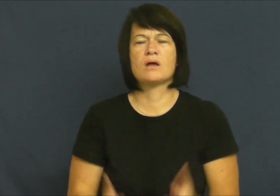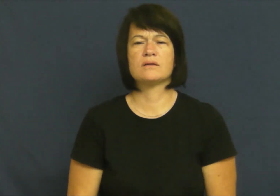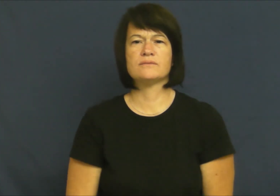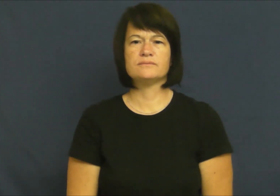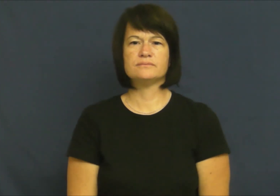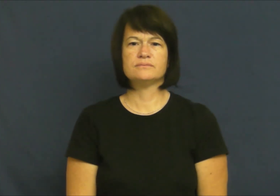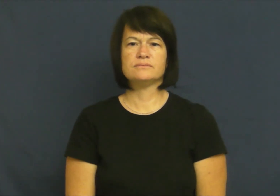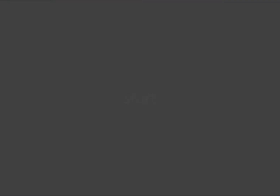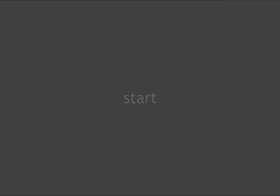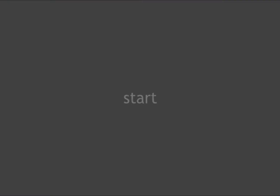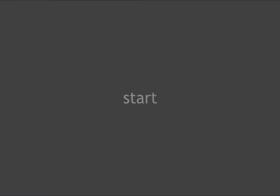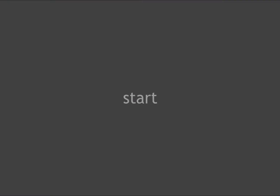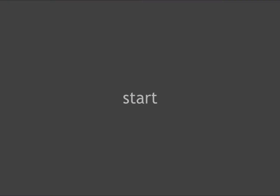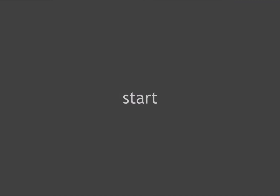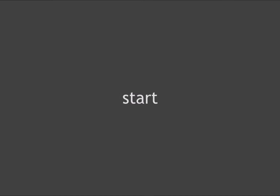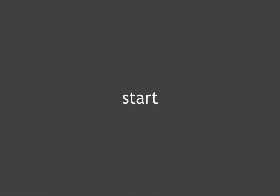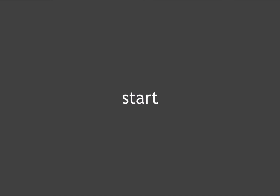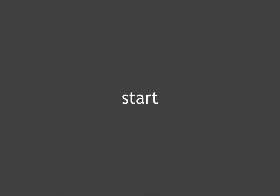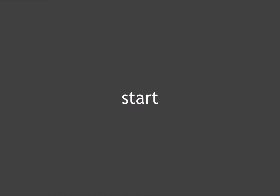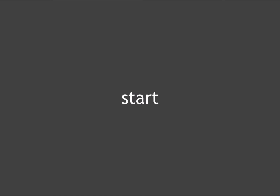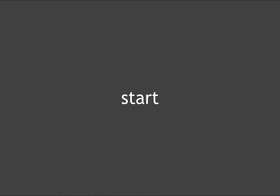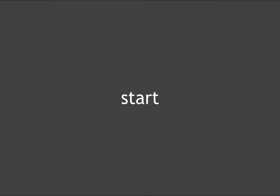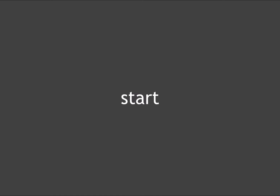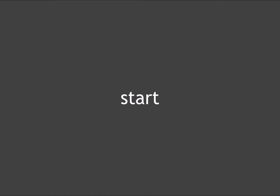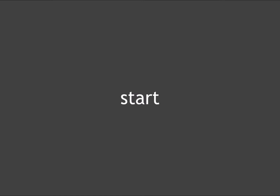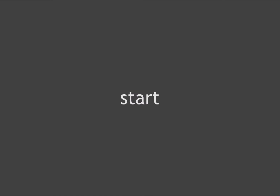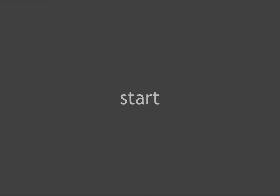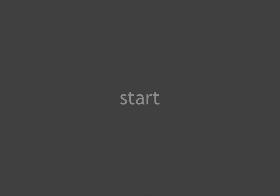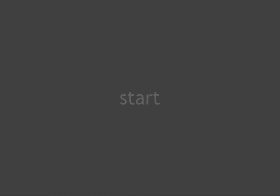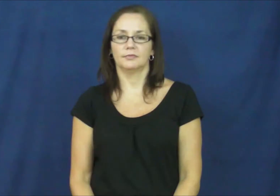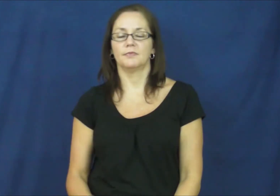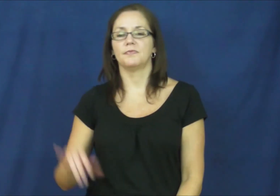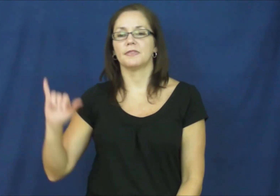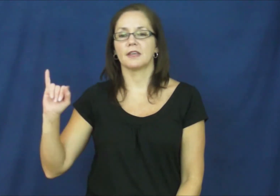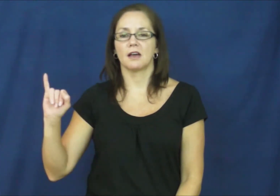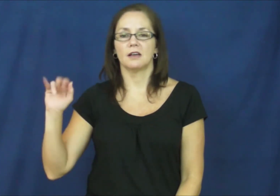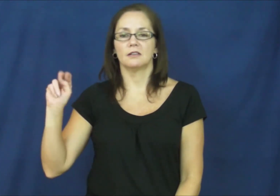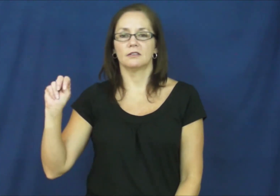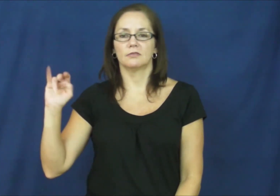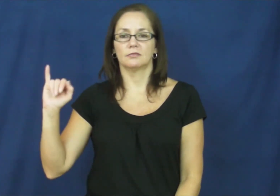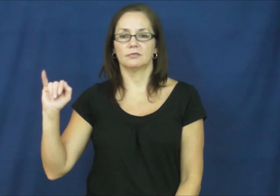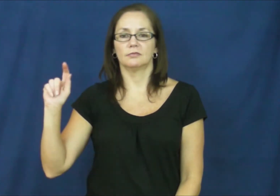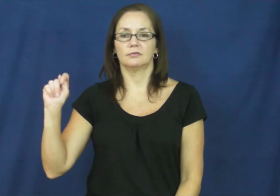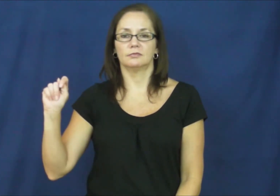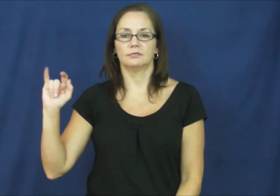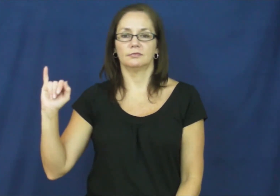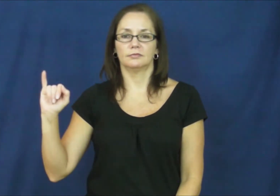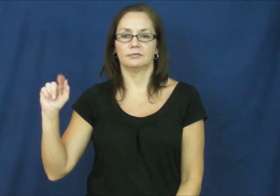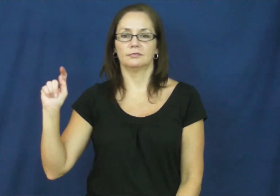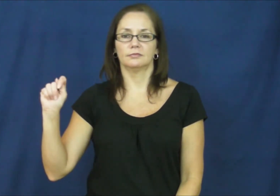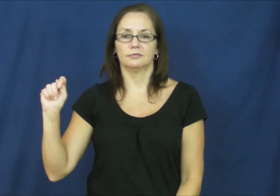I'm living in my, living in my dreams